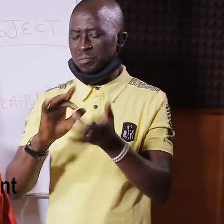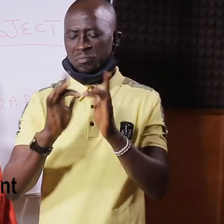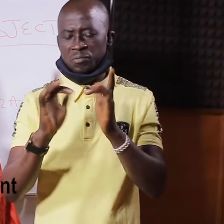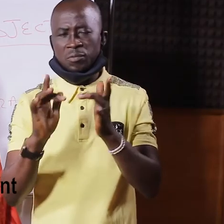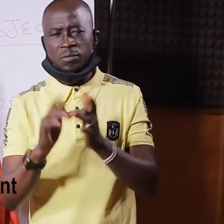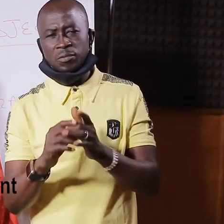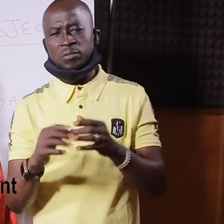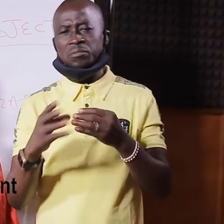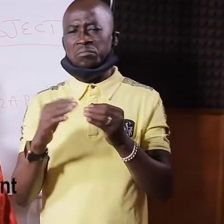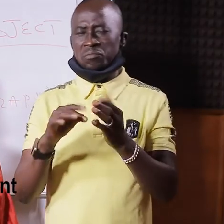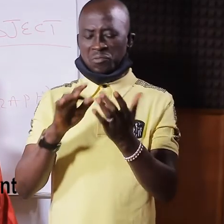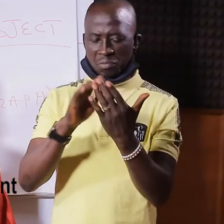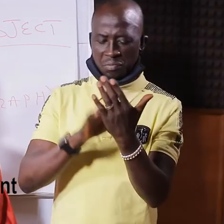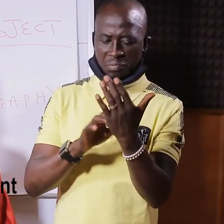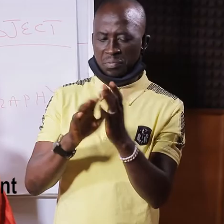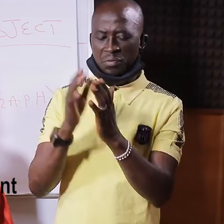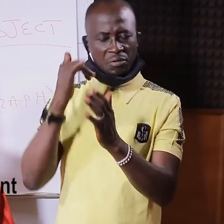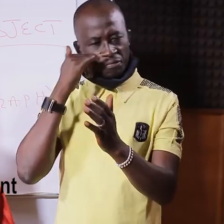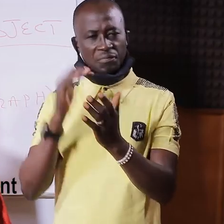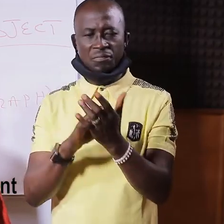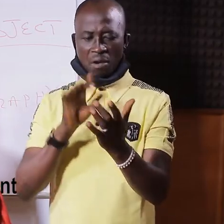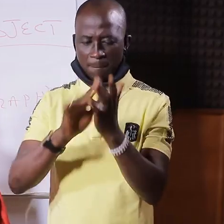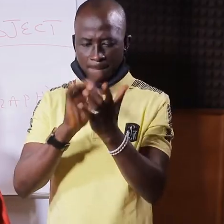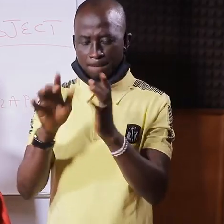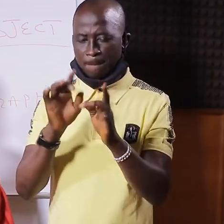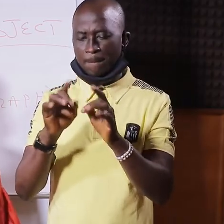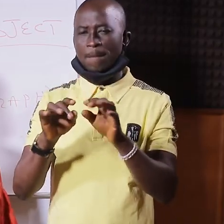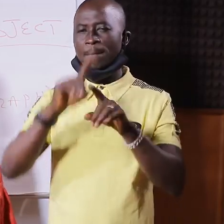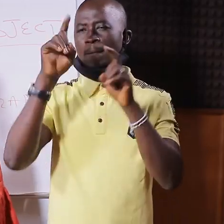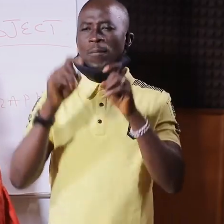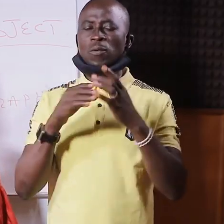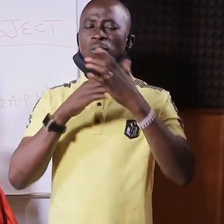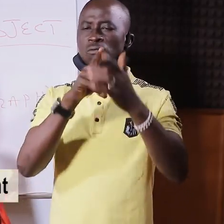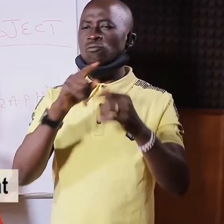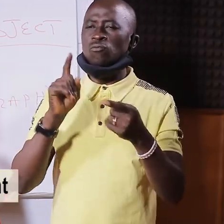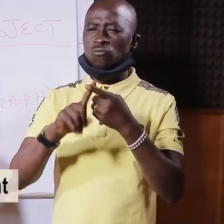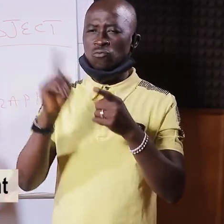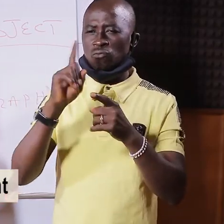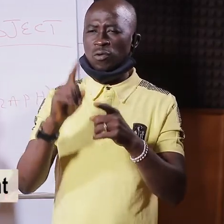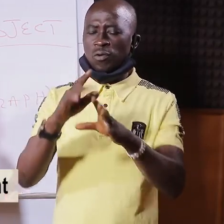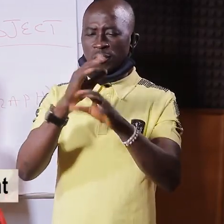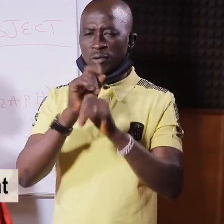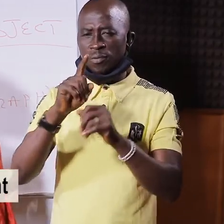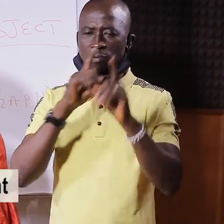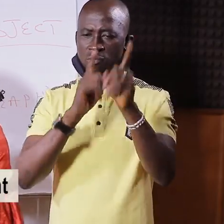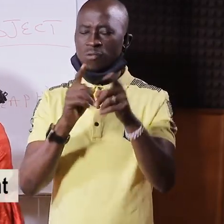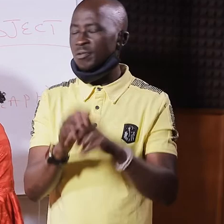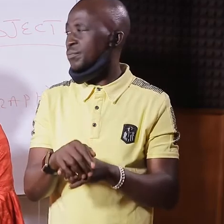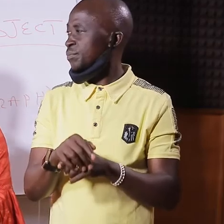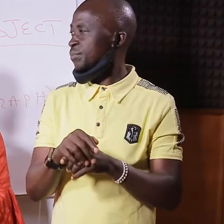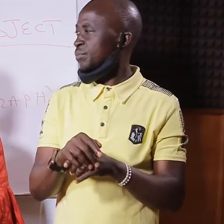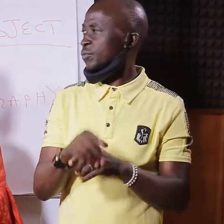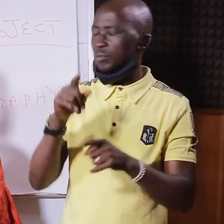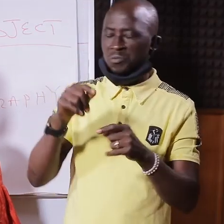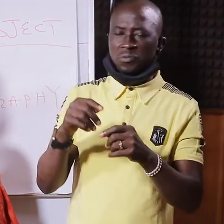Google page on your phone and type in the questions you want. It will lead you to Wikipedia and you get the appropriate answer. You